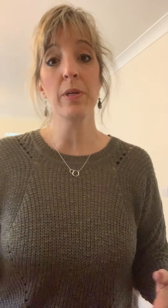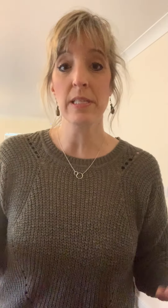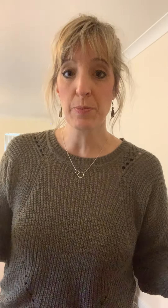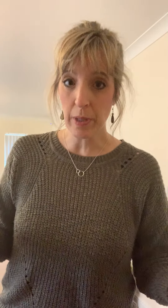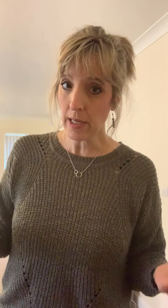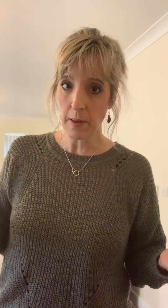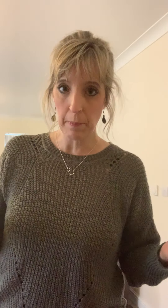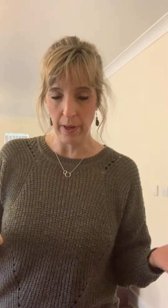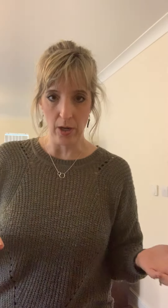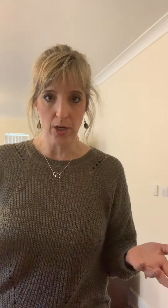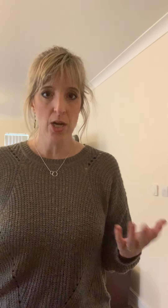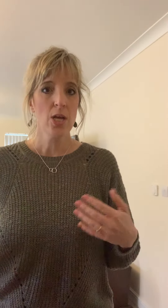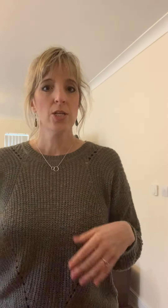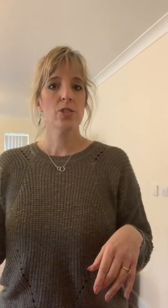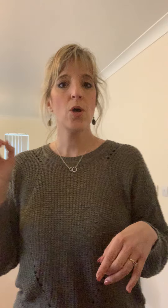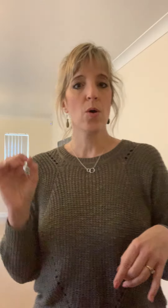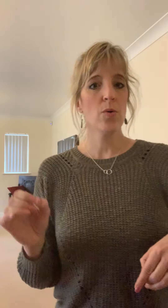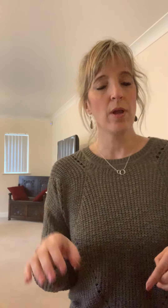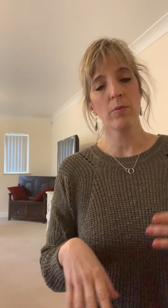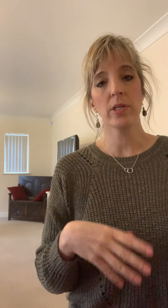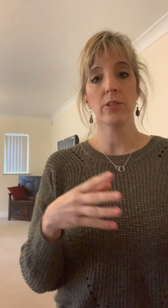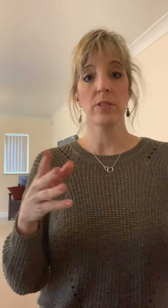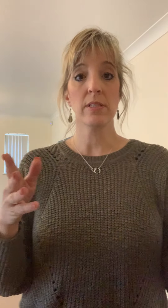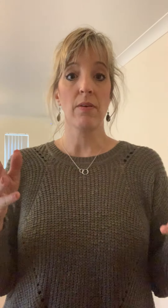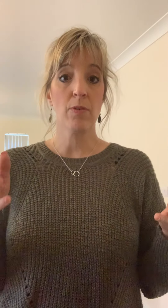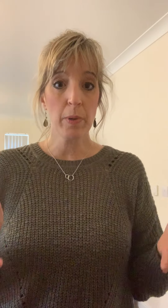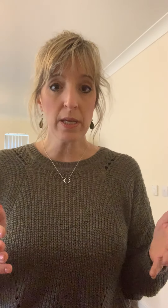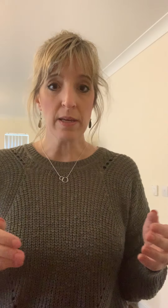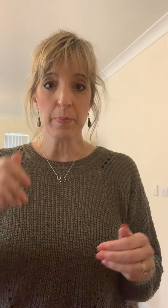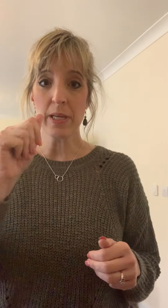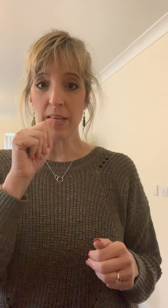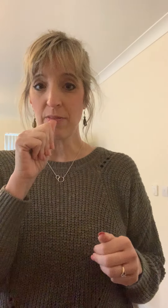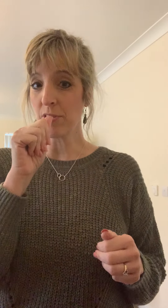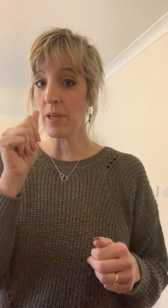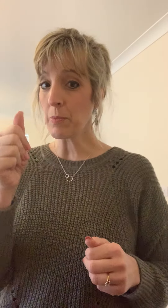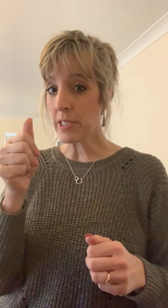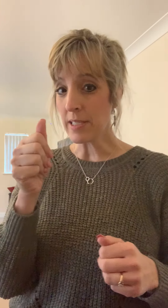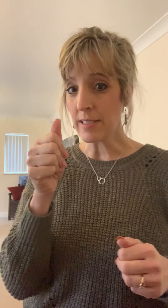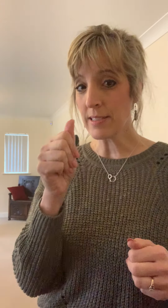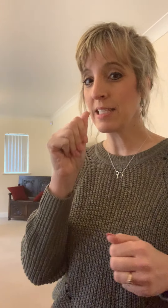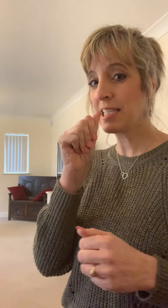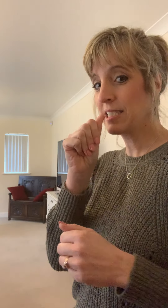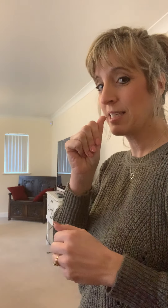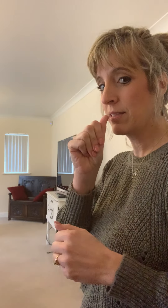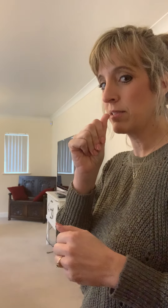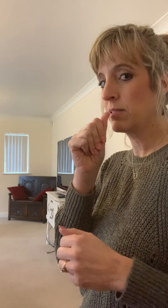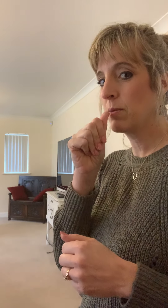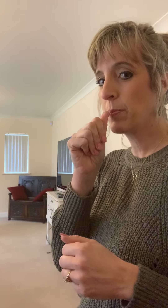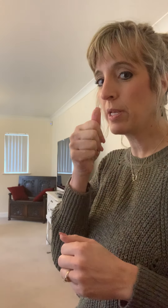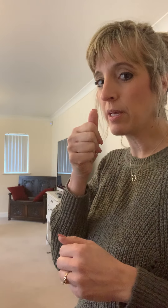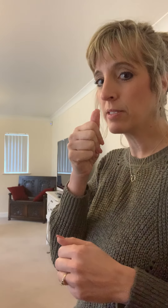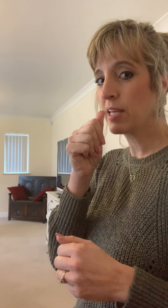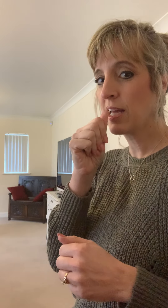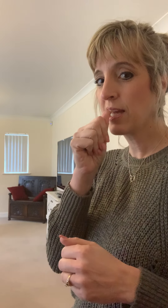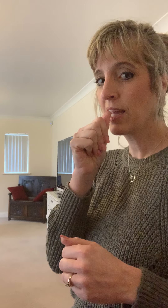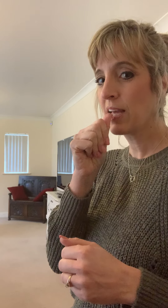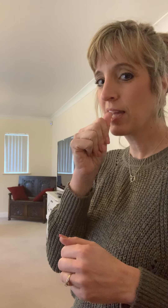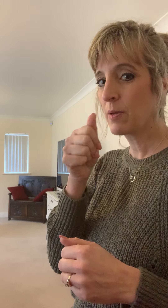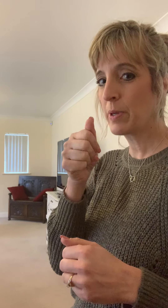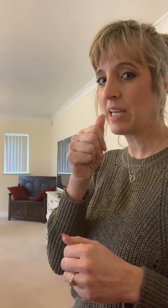is peanut butter. So now we're gonna learn the sign for peanut. Peanut, for some reason, is like this, peanut, peanut.